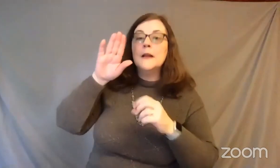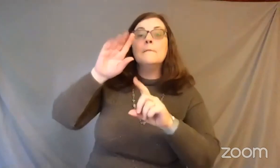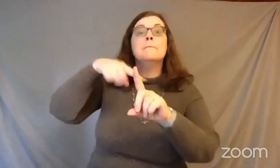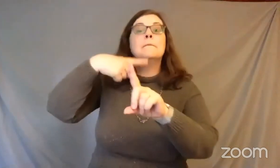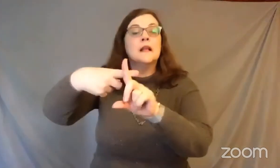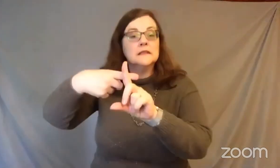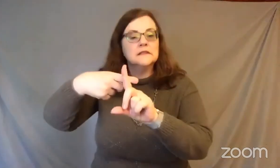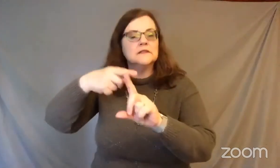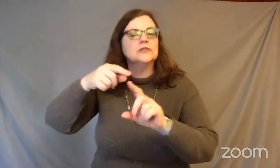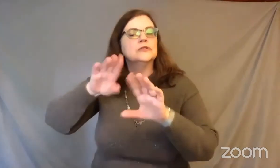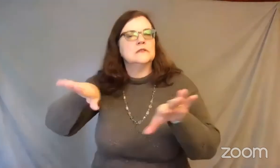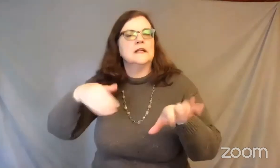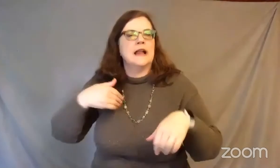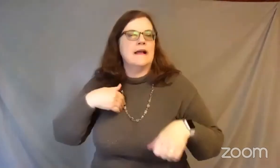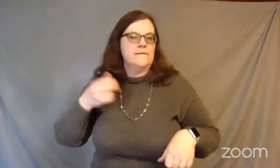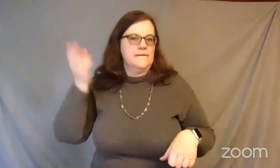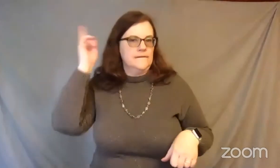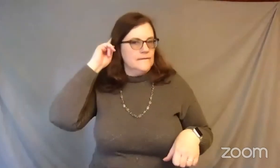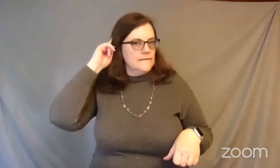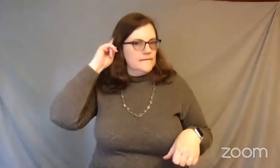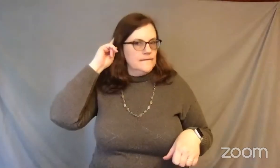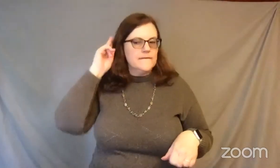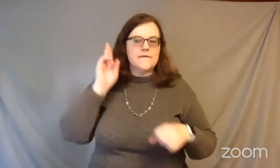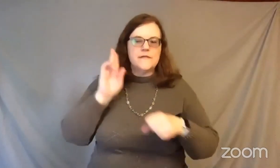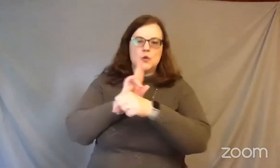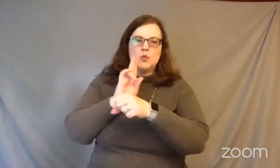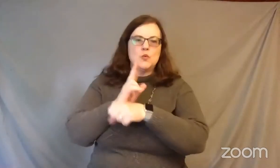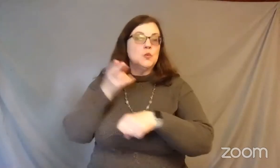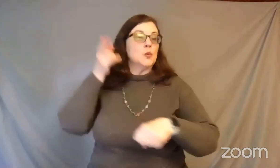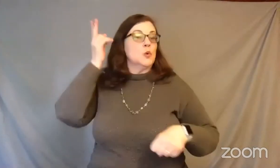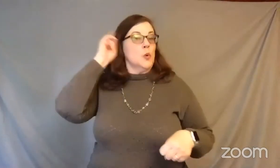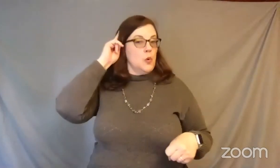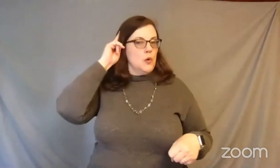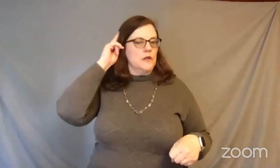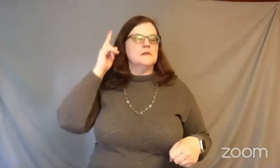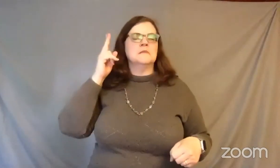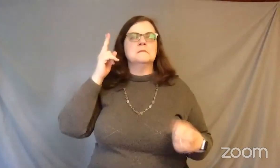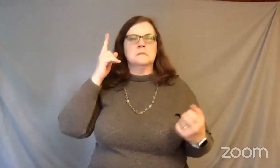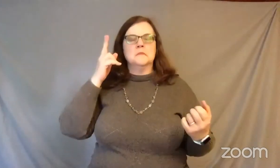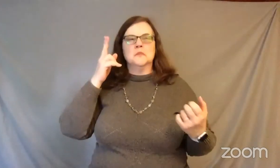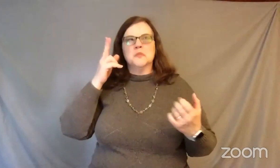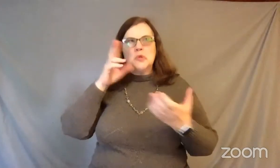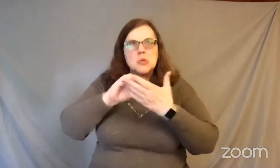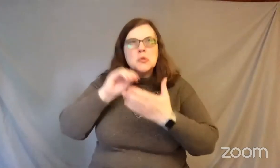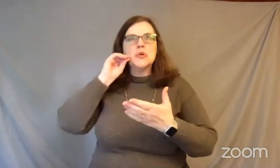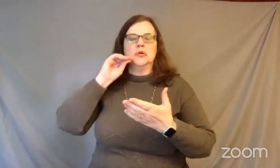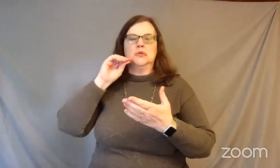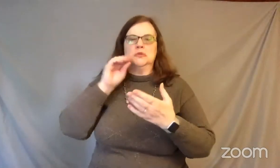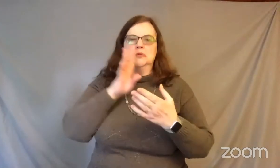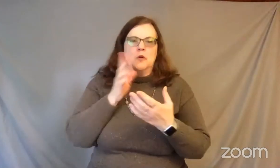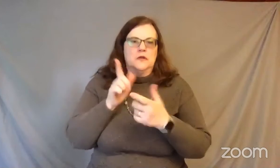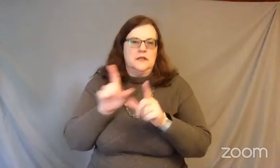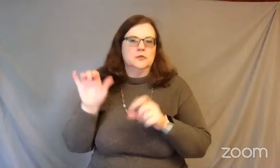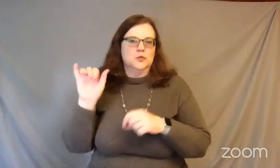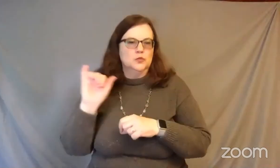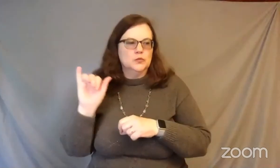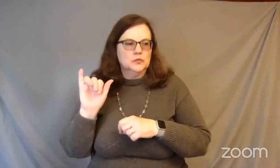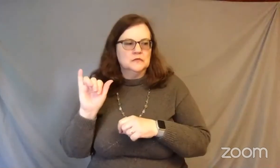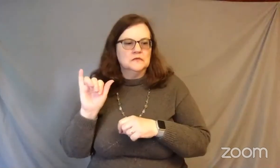sign, as do their parents. And these children who are deaf have a cochlear implant,